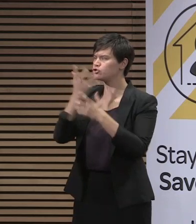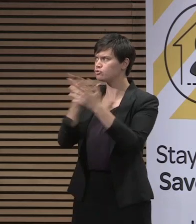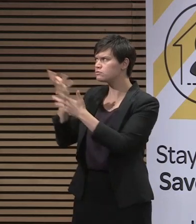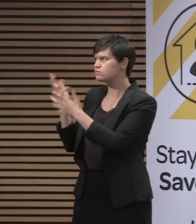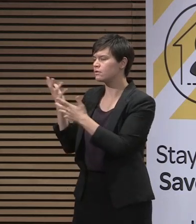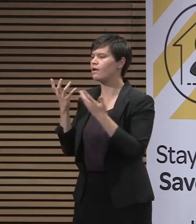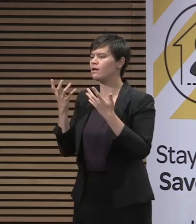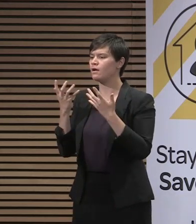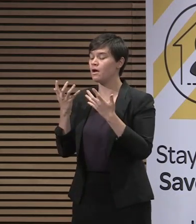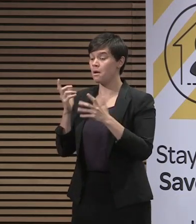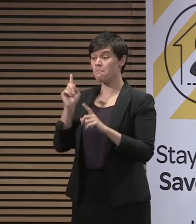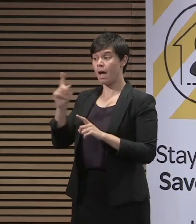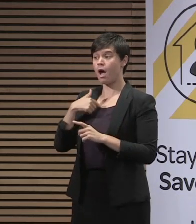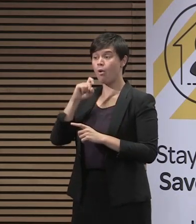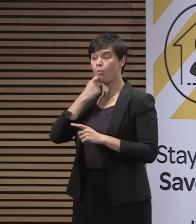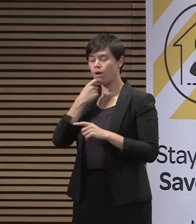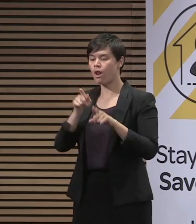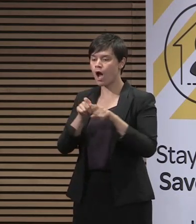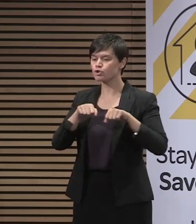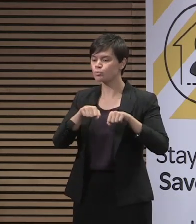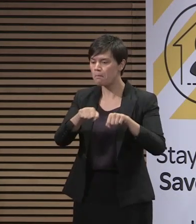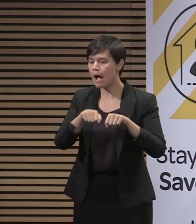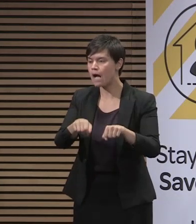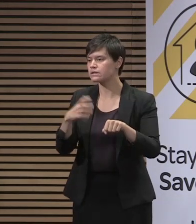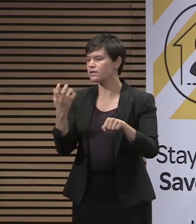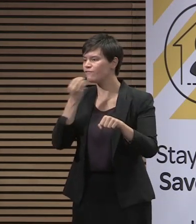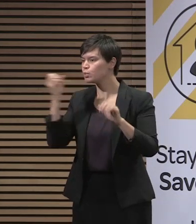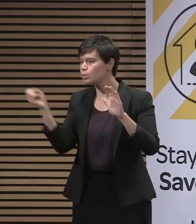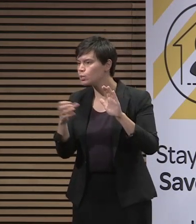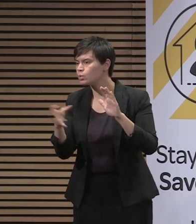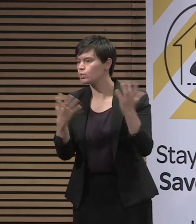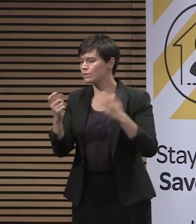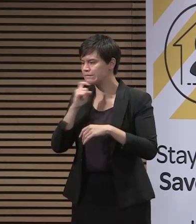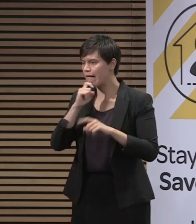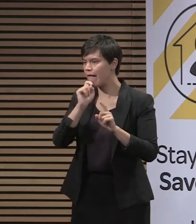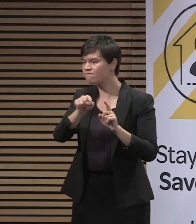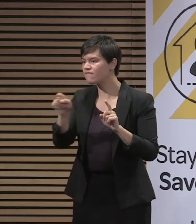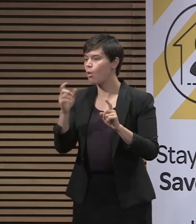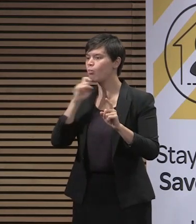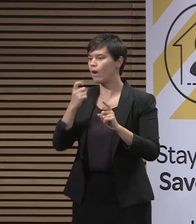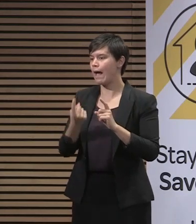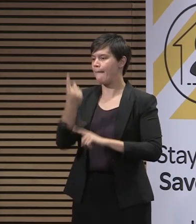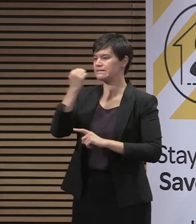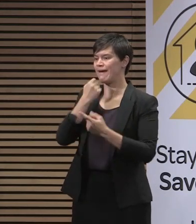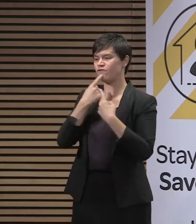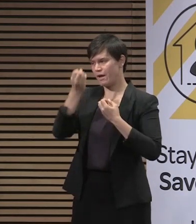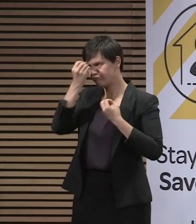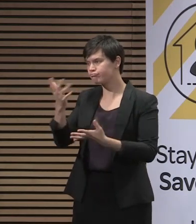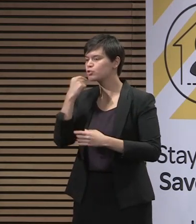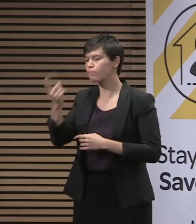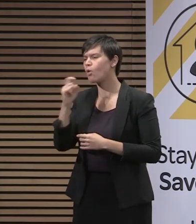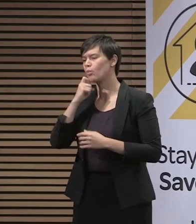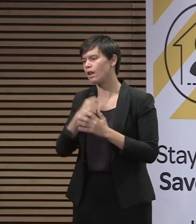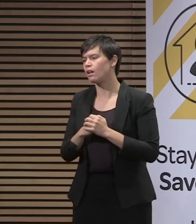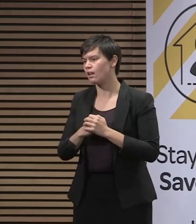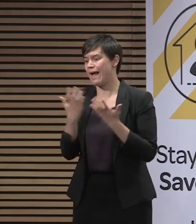update around the status of supermarkets, stock provision, staffing tomorrow, but it is something that we are keeping a very